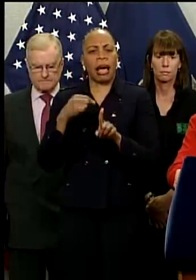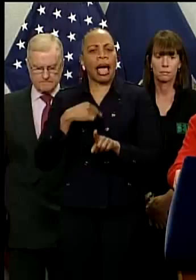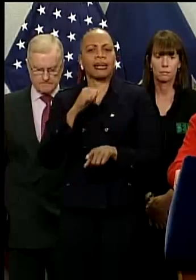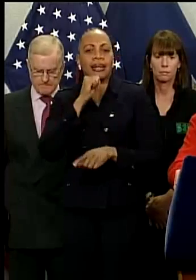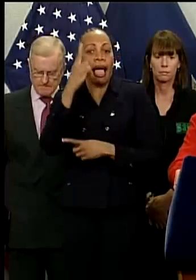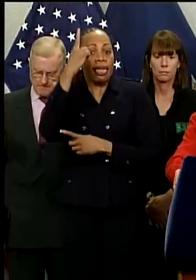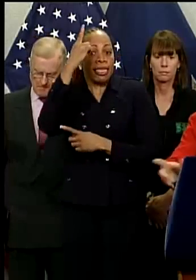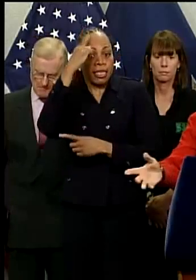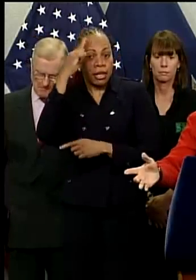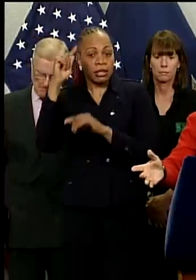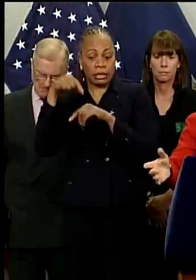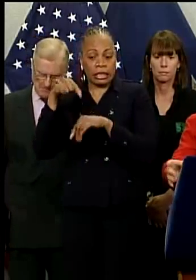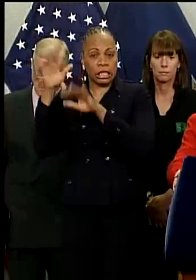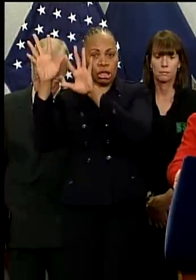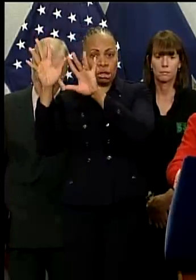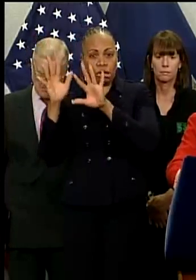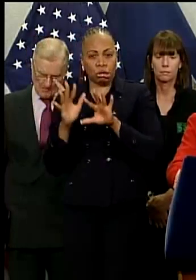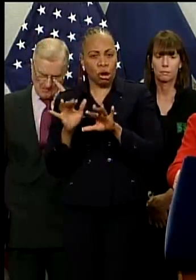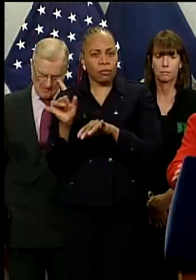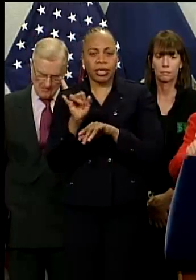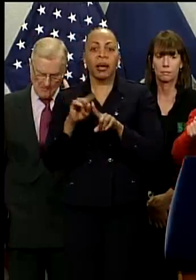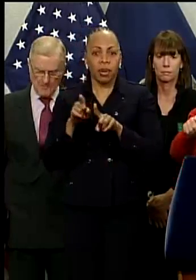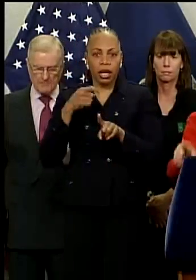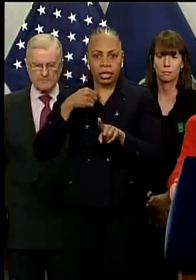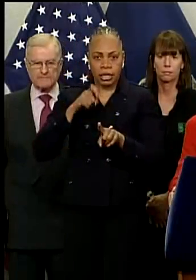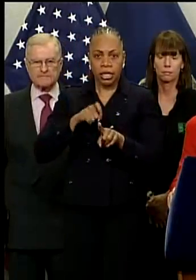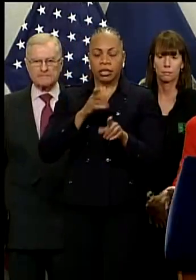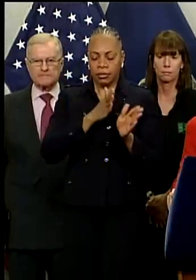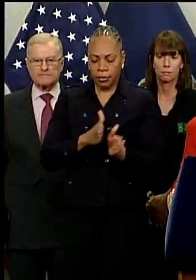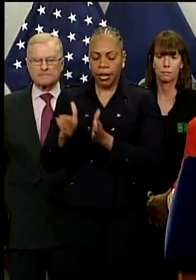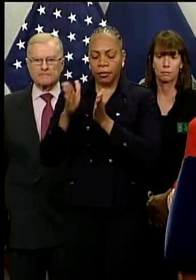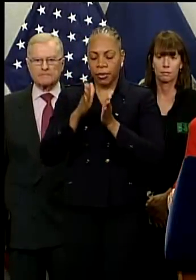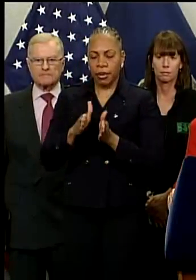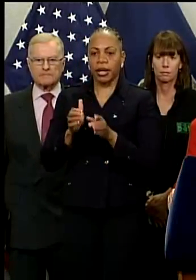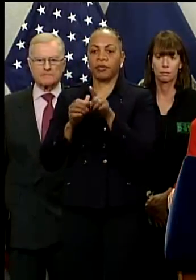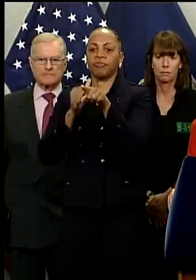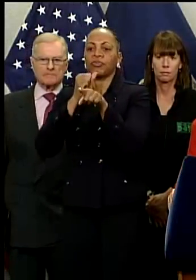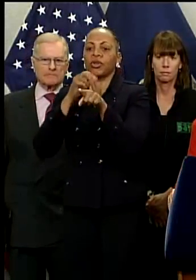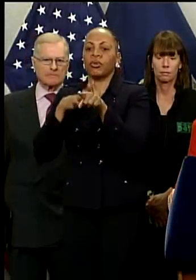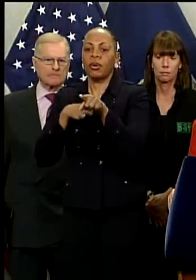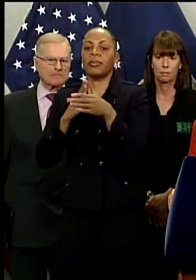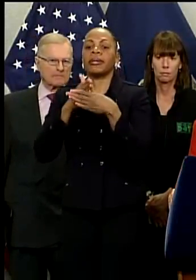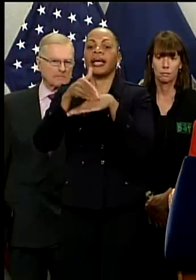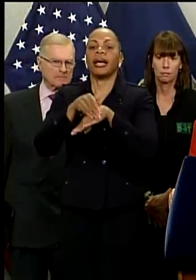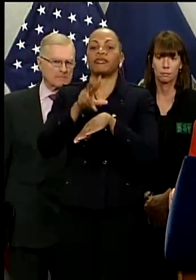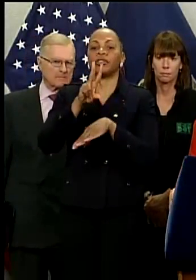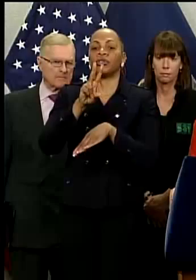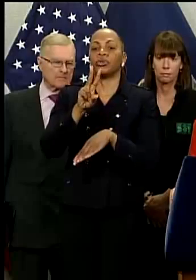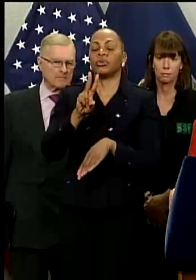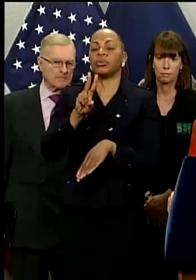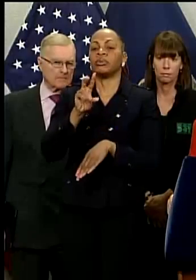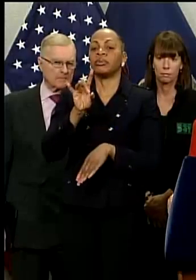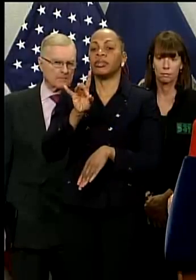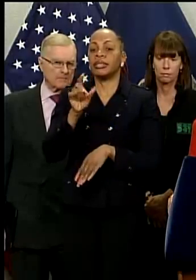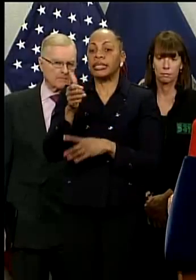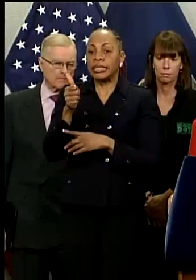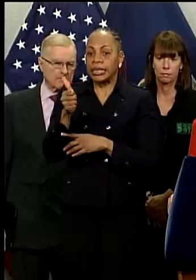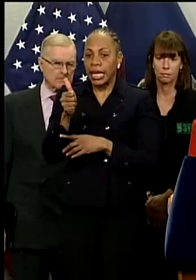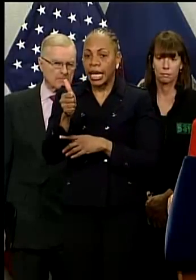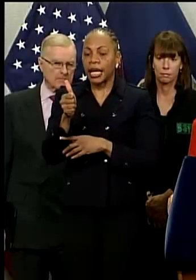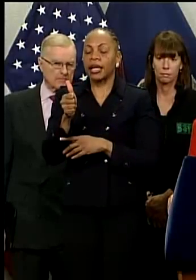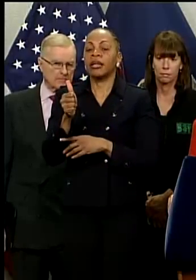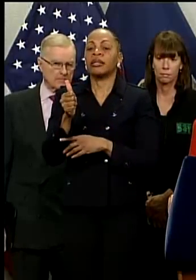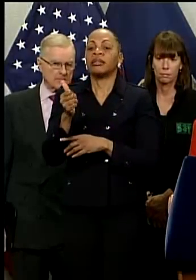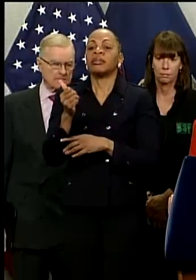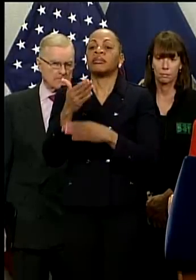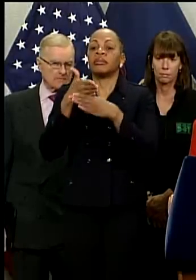is likely to do that, but we have to be prepared just in case it is. Yes. After the 2010 post-Christmas snowstorm, there were a lot of concerns